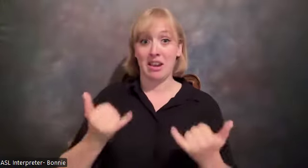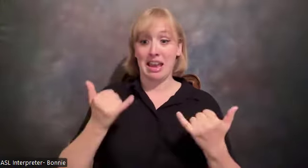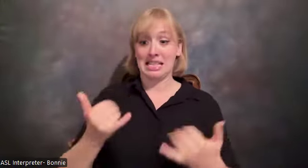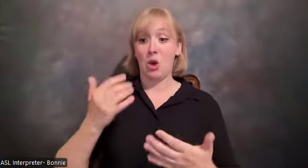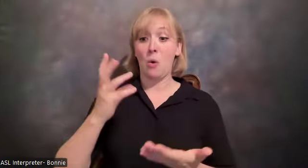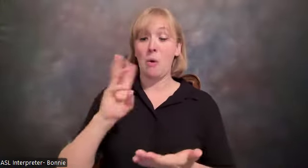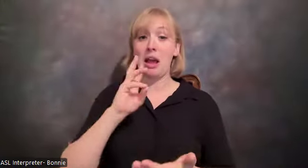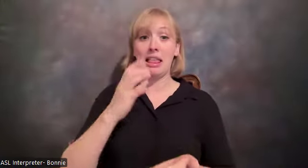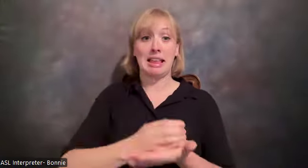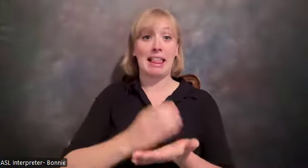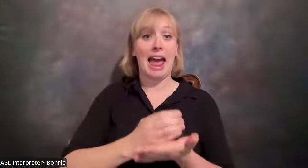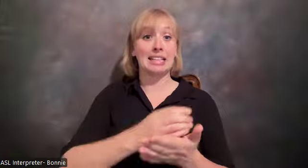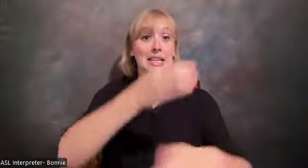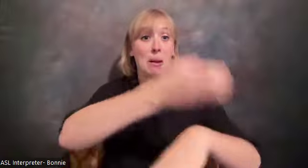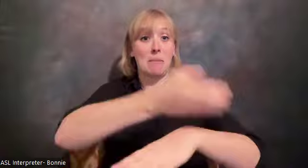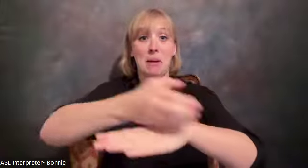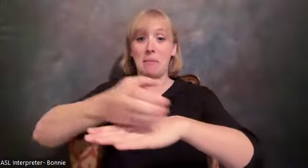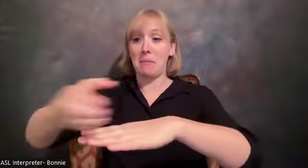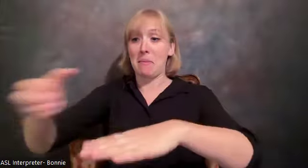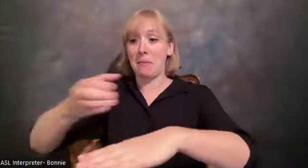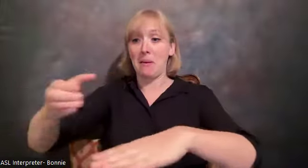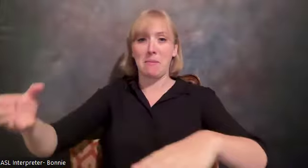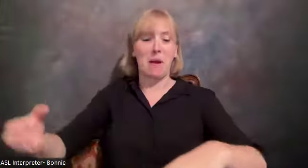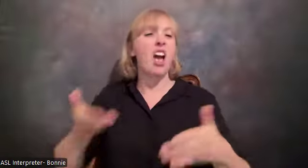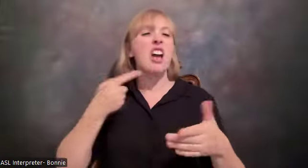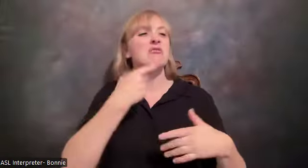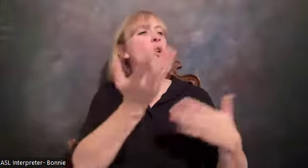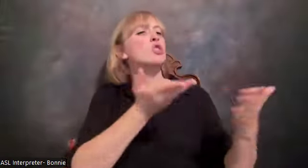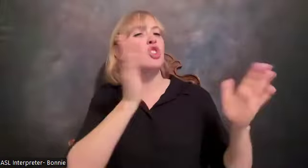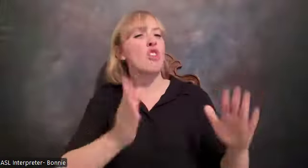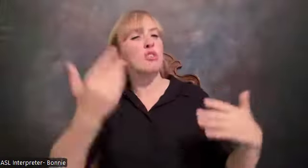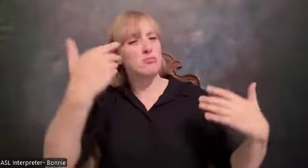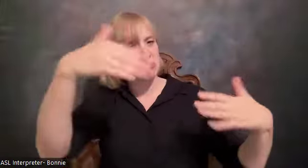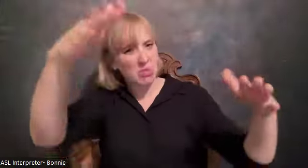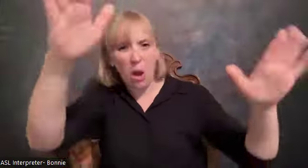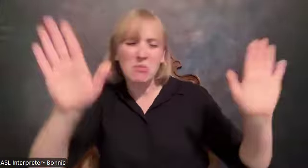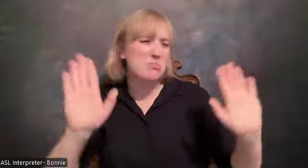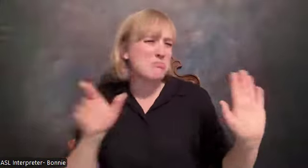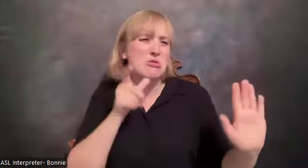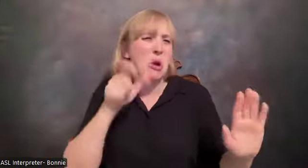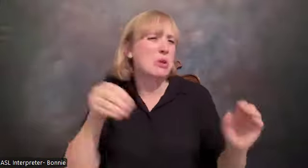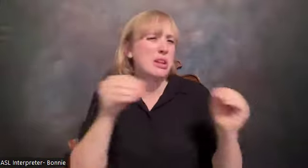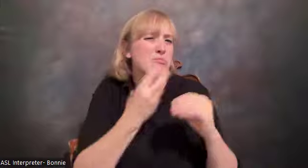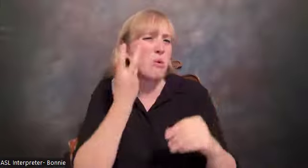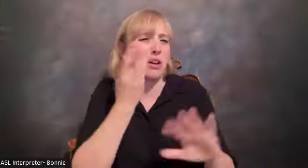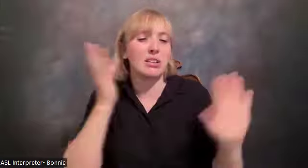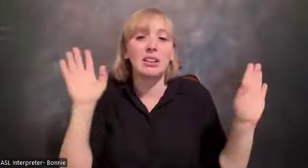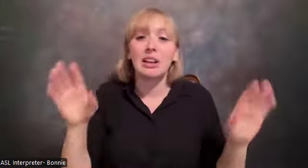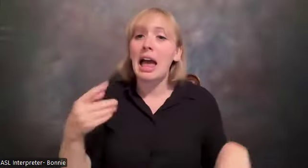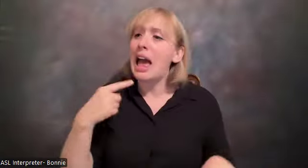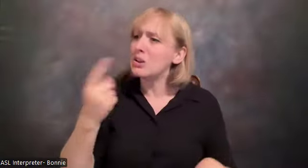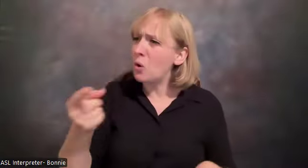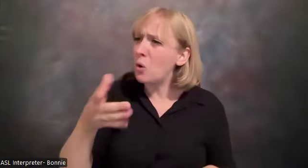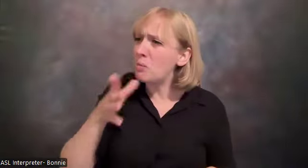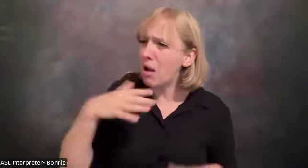were stacking up in front of her, she told the waiter, hey, why don't you clear these out in front of me and don't bring me anymore? And I said, Mom, come